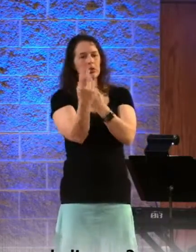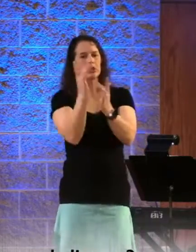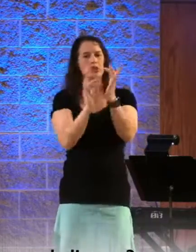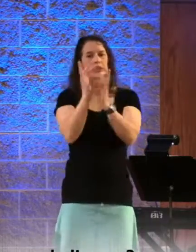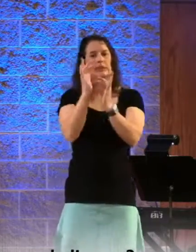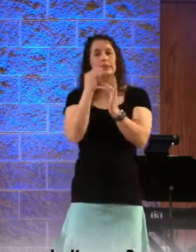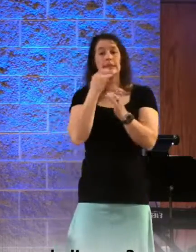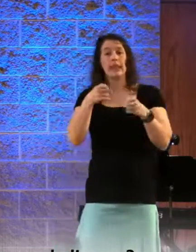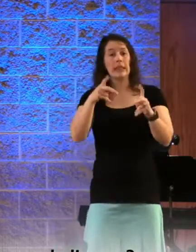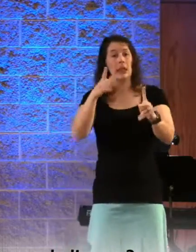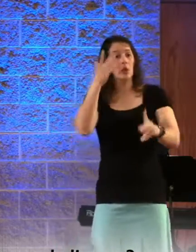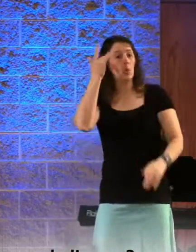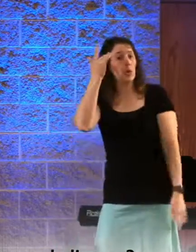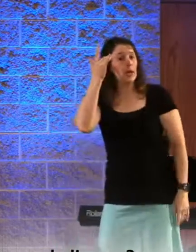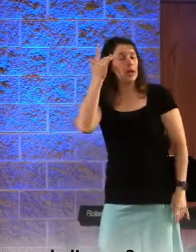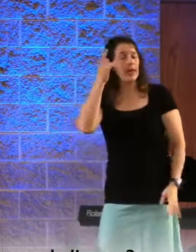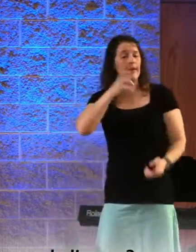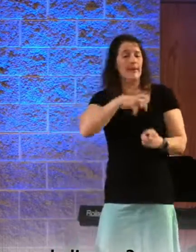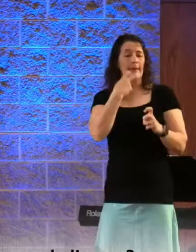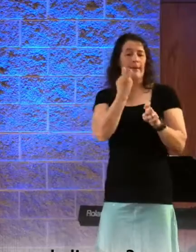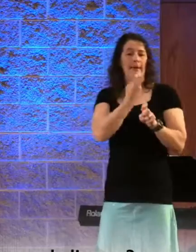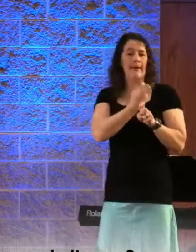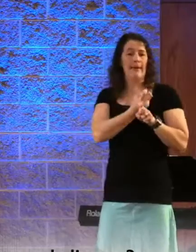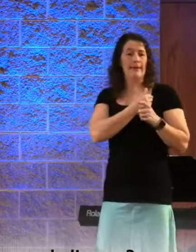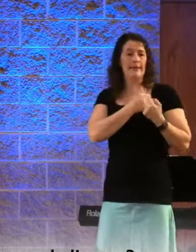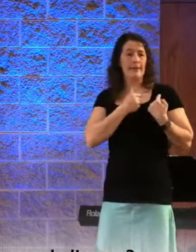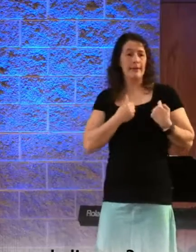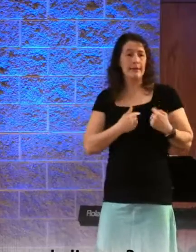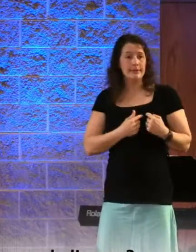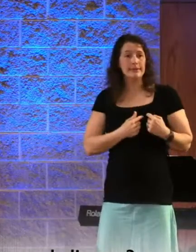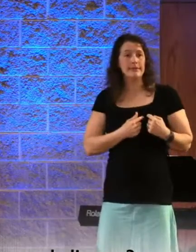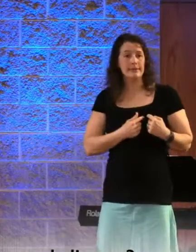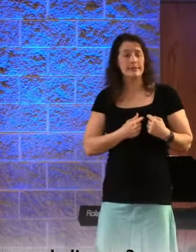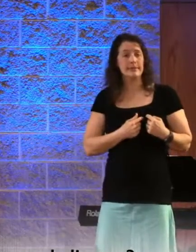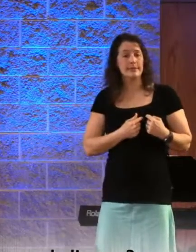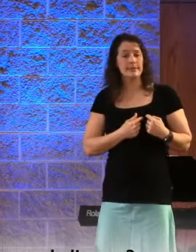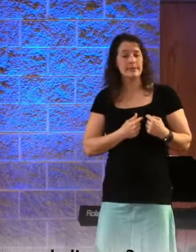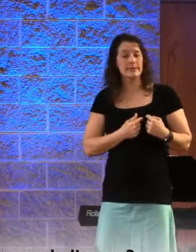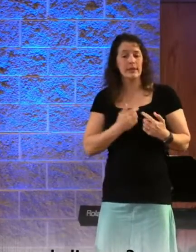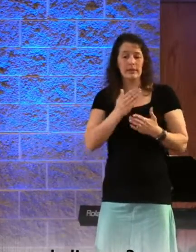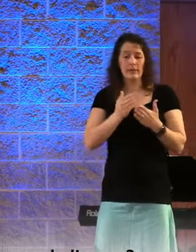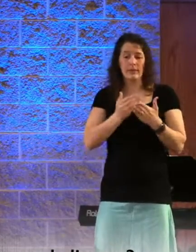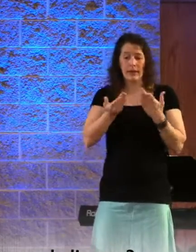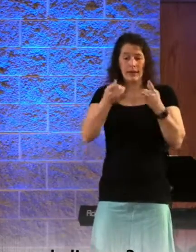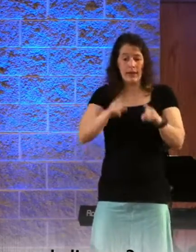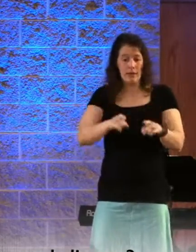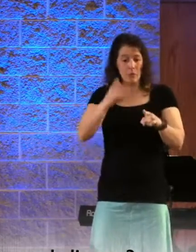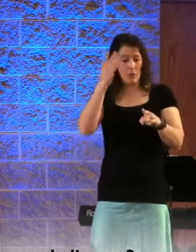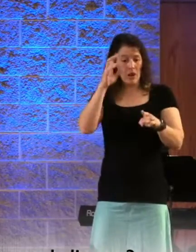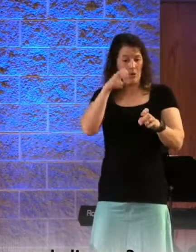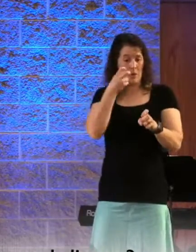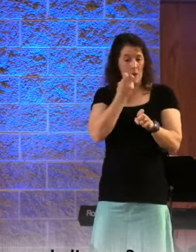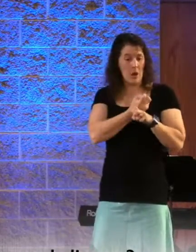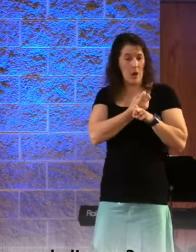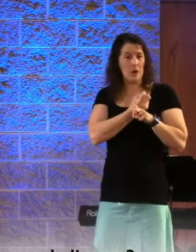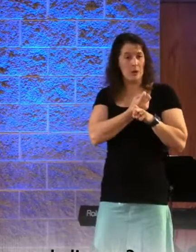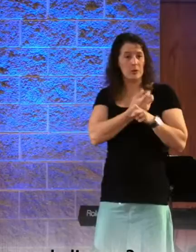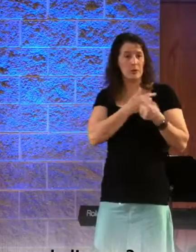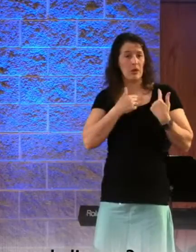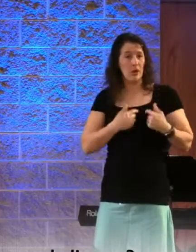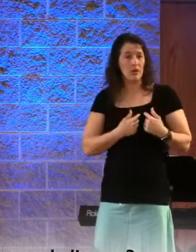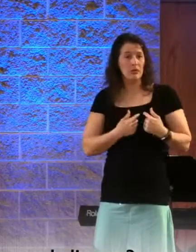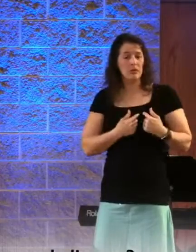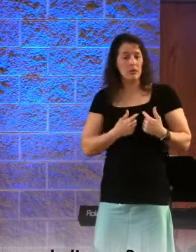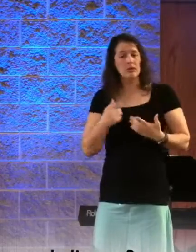of the hardness of men's hearts. It is something that happens because of the hardness of people's hearts. Sometimes when the house